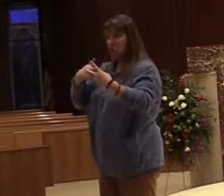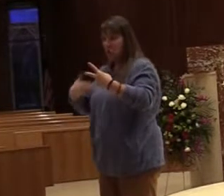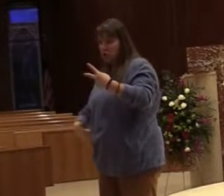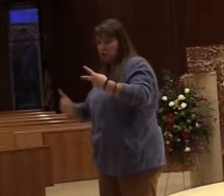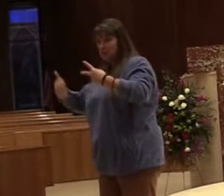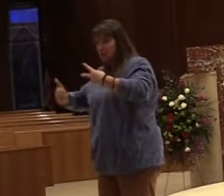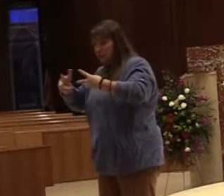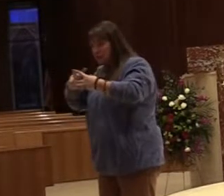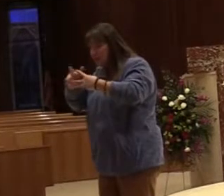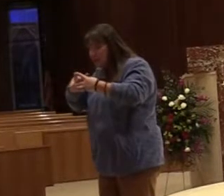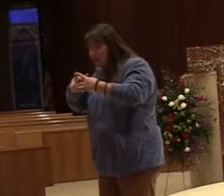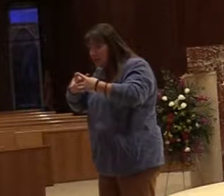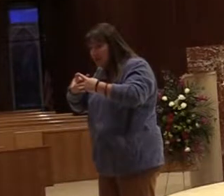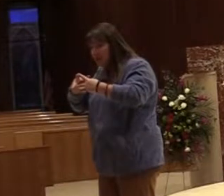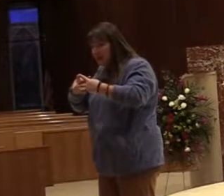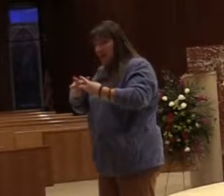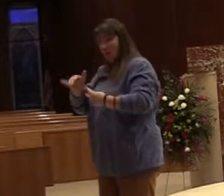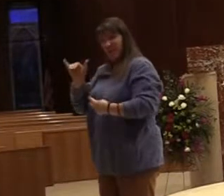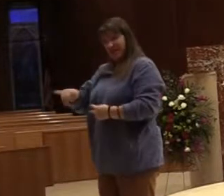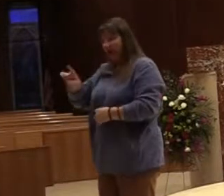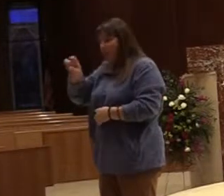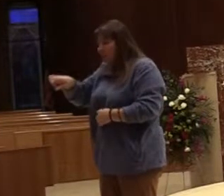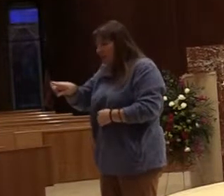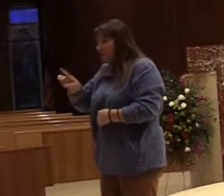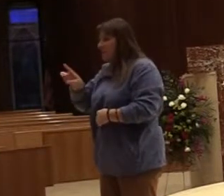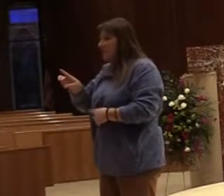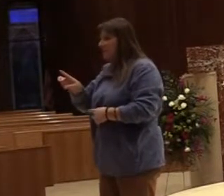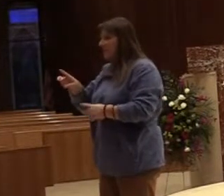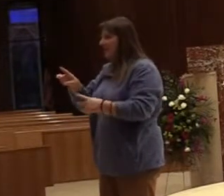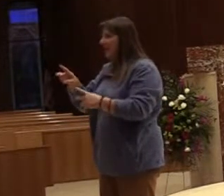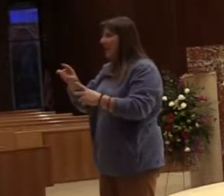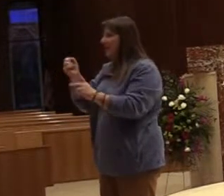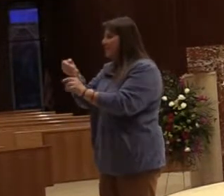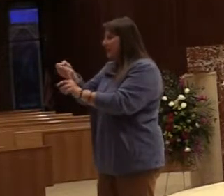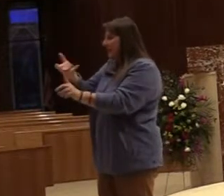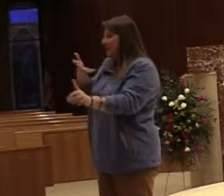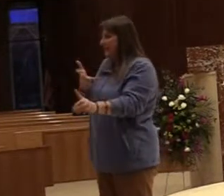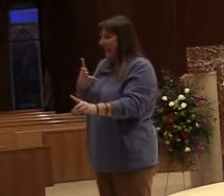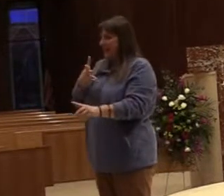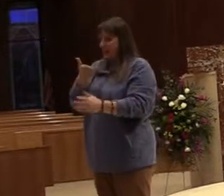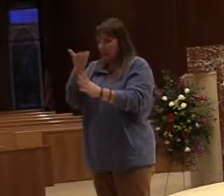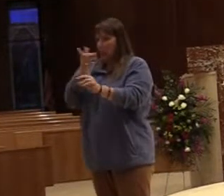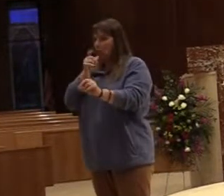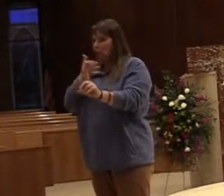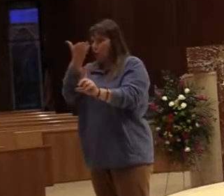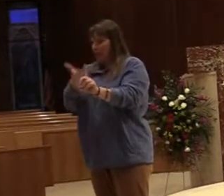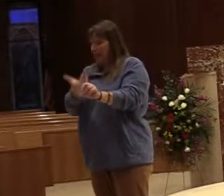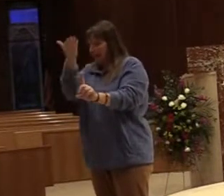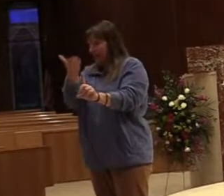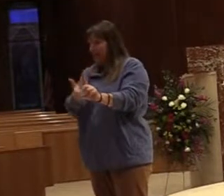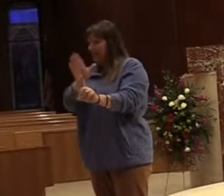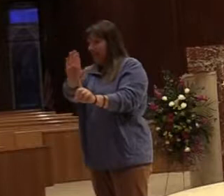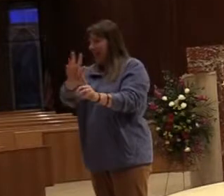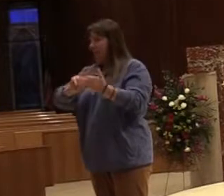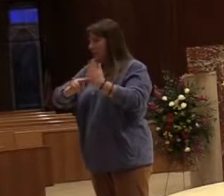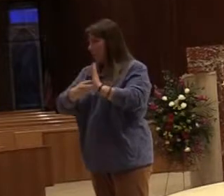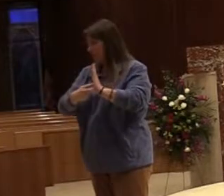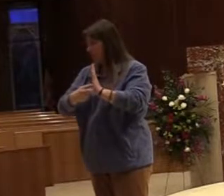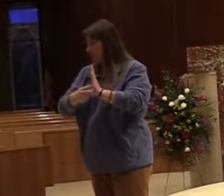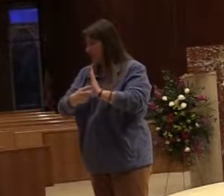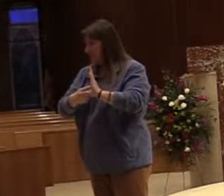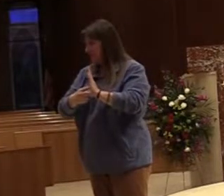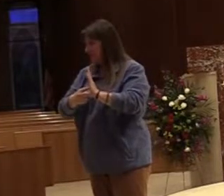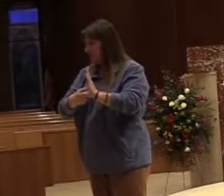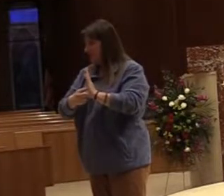explained who he is and his purpose, but he also pointed out the hypocrisy of the leaders. For if John was from God, he was right